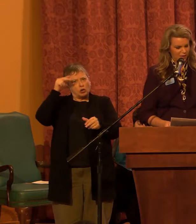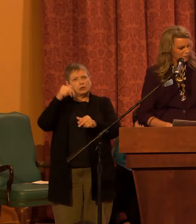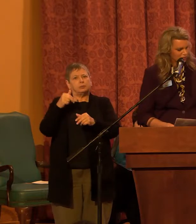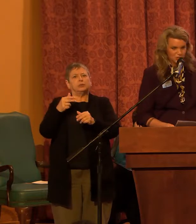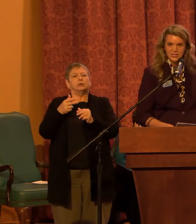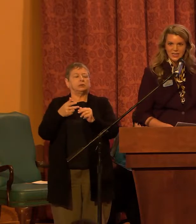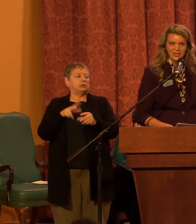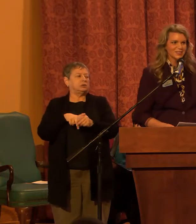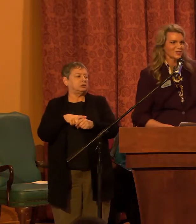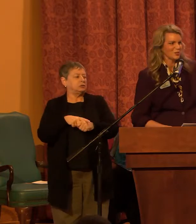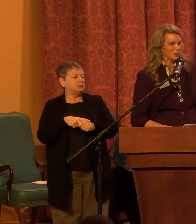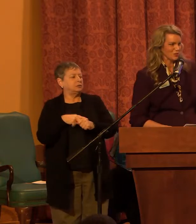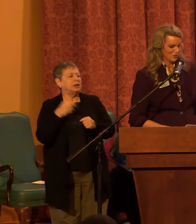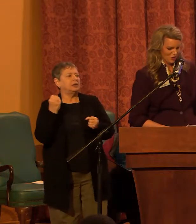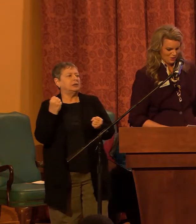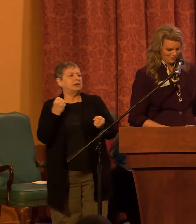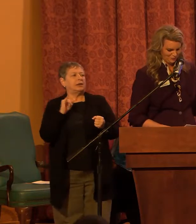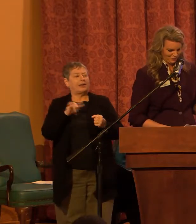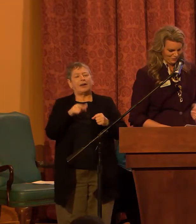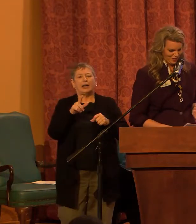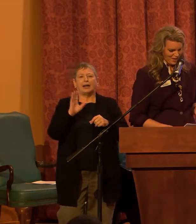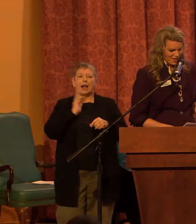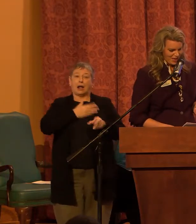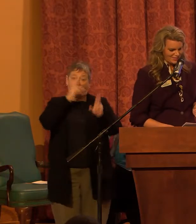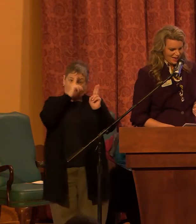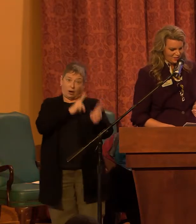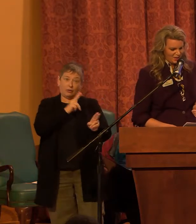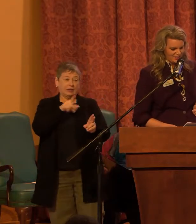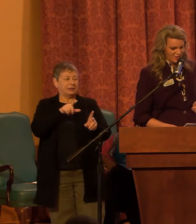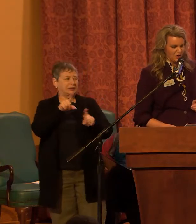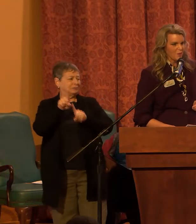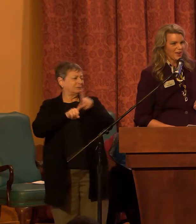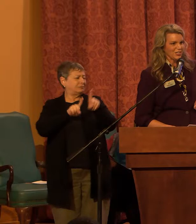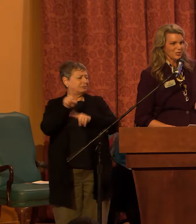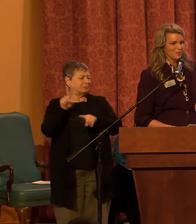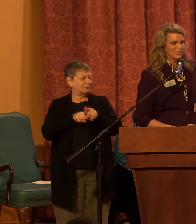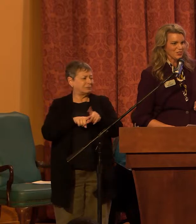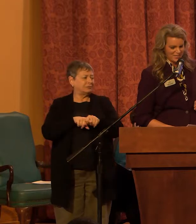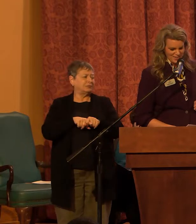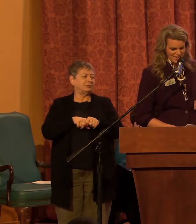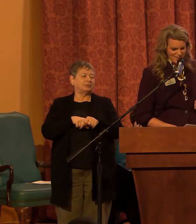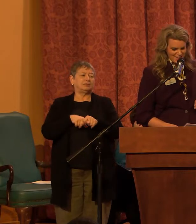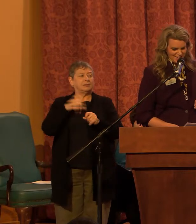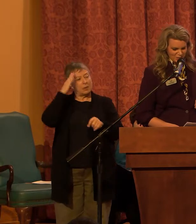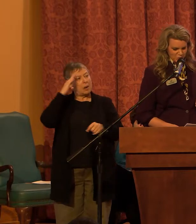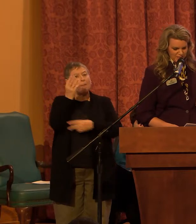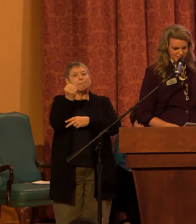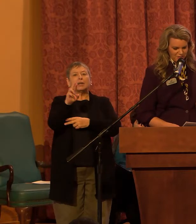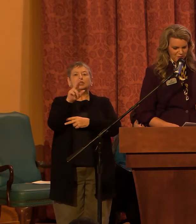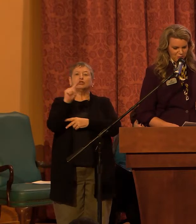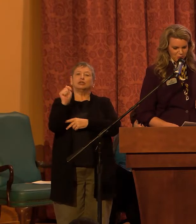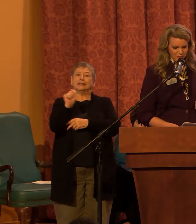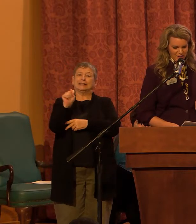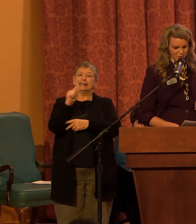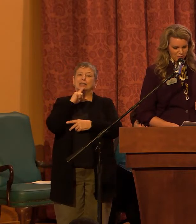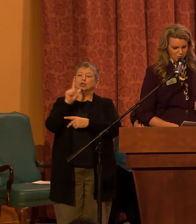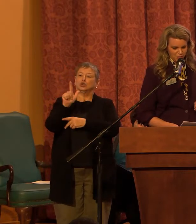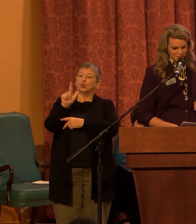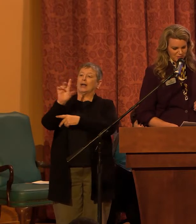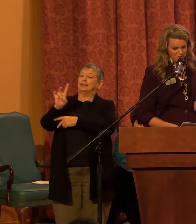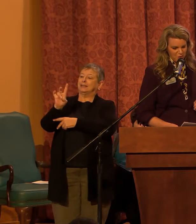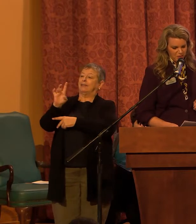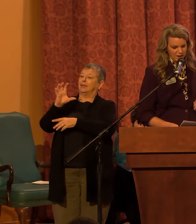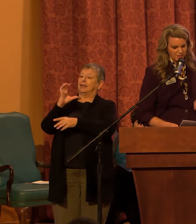our nominee, Mr. T, is a superstar. As outlined in our nomination, Mr. T is a 27-year-old bay